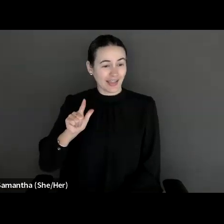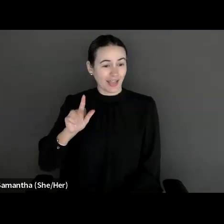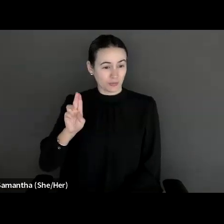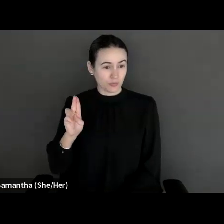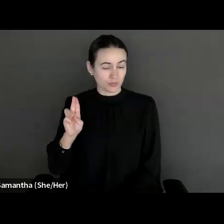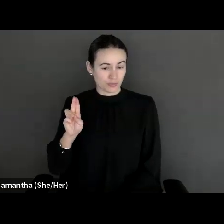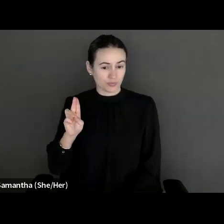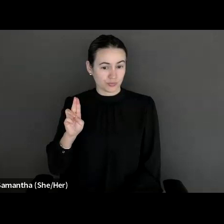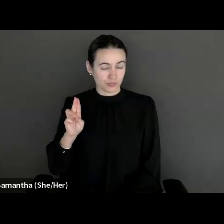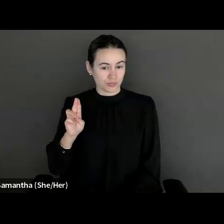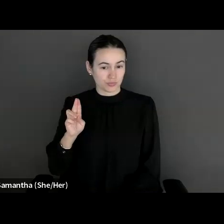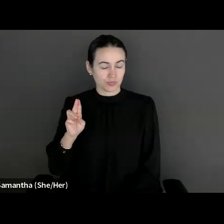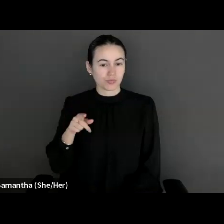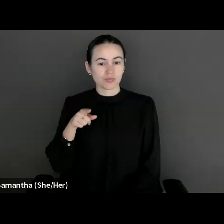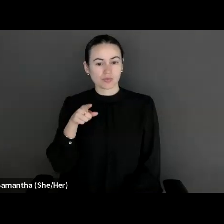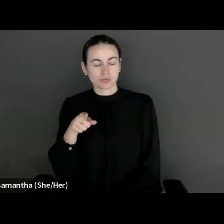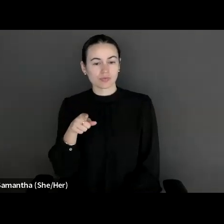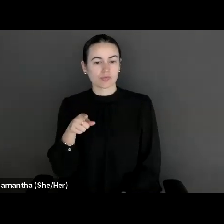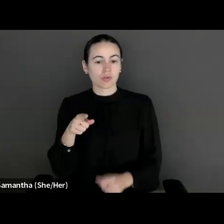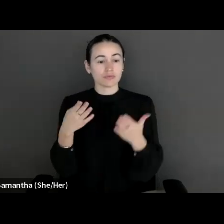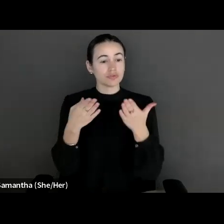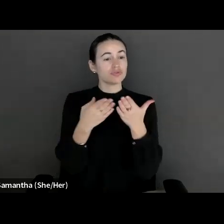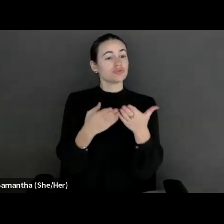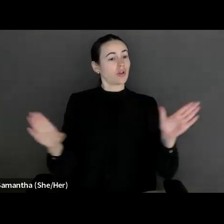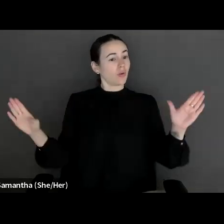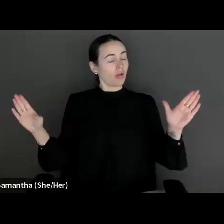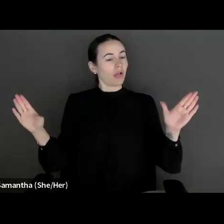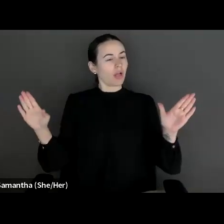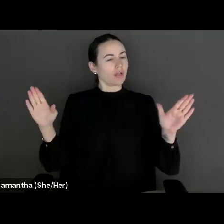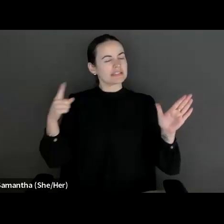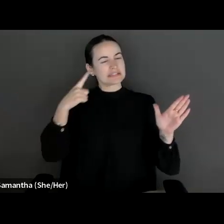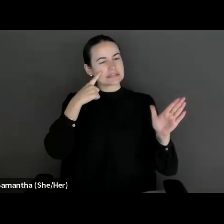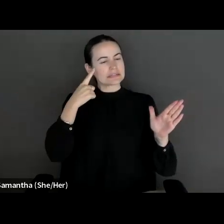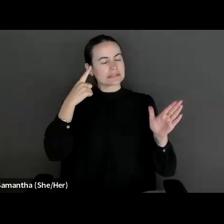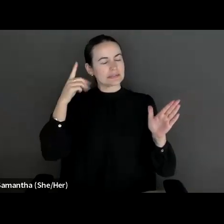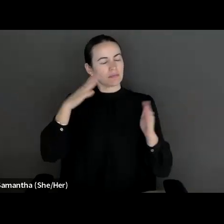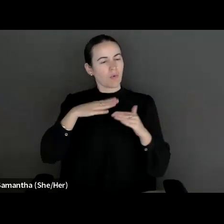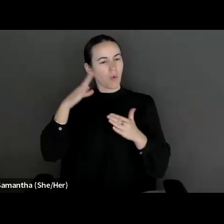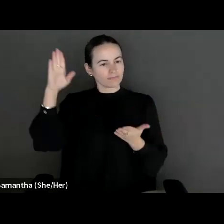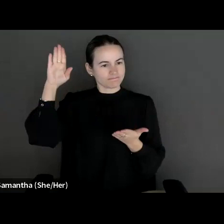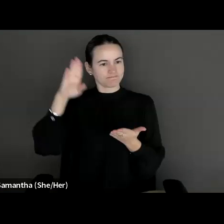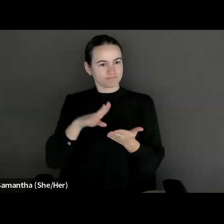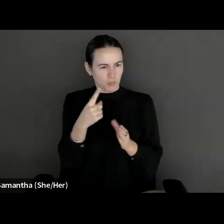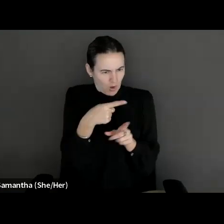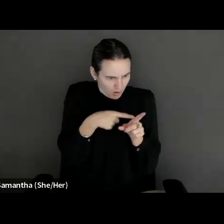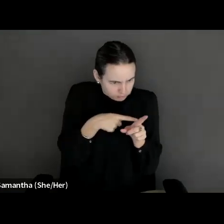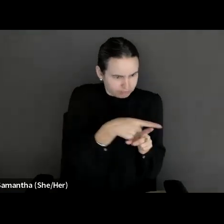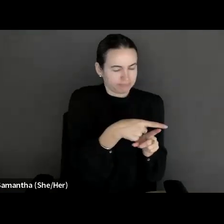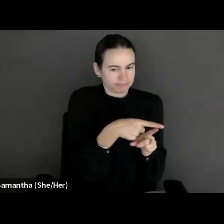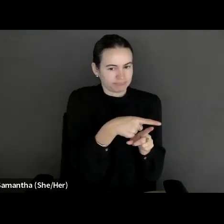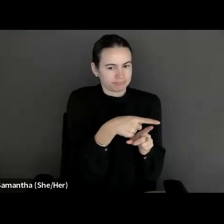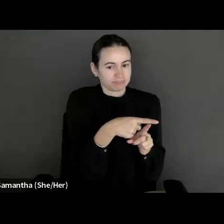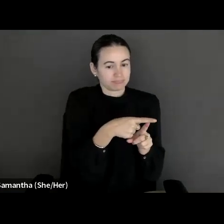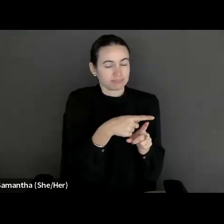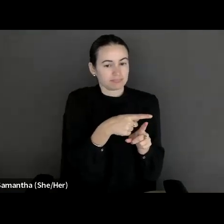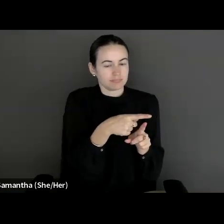the score generalizability is likely to be reduced to that domain, but the predictions that can be made